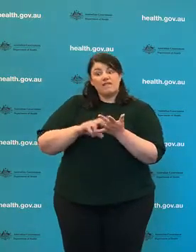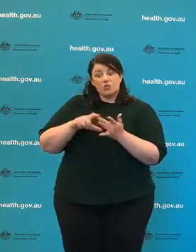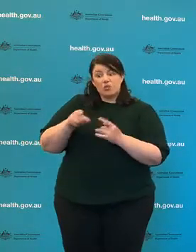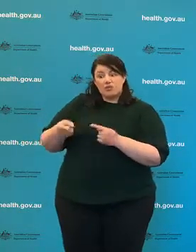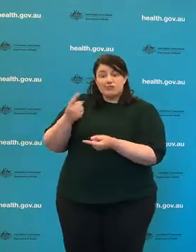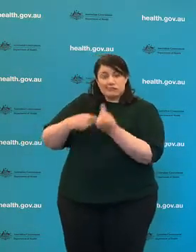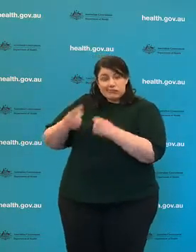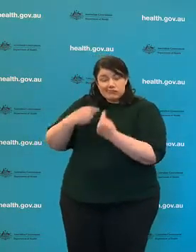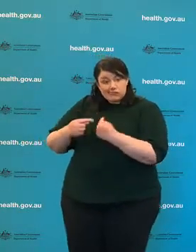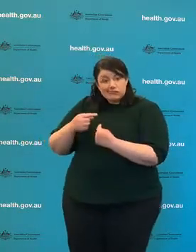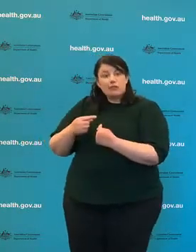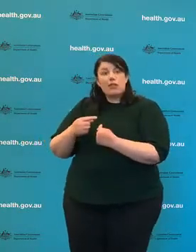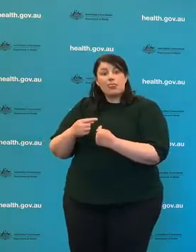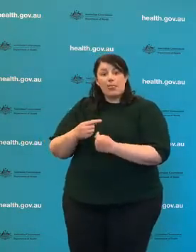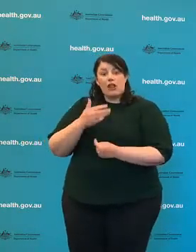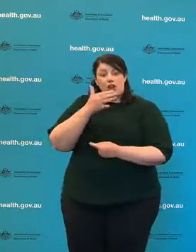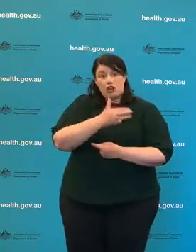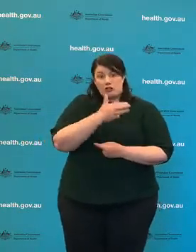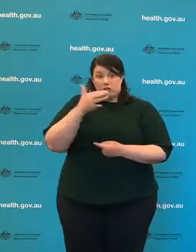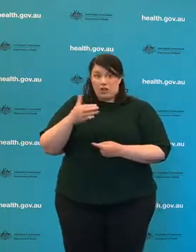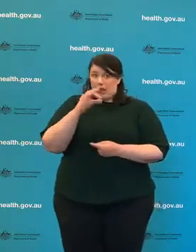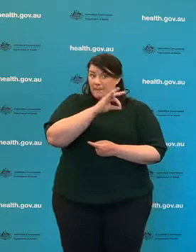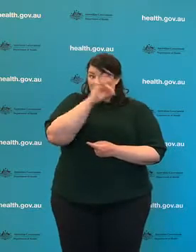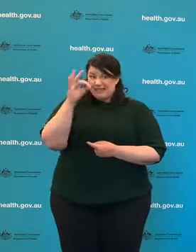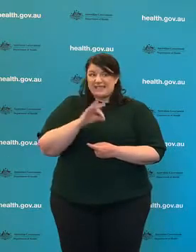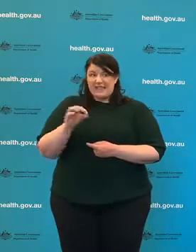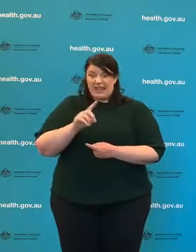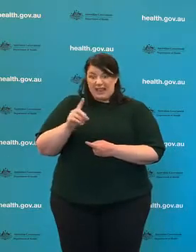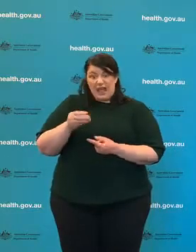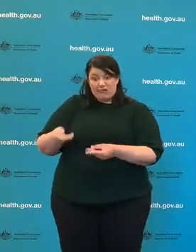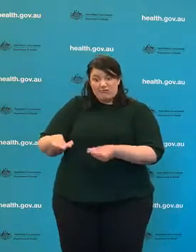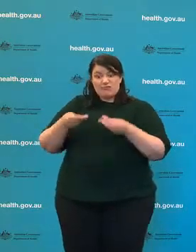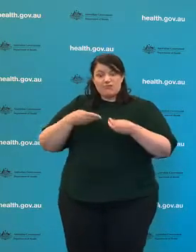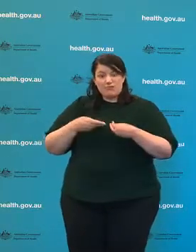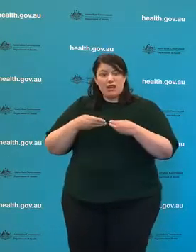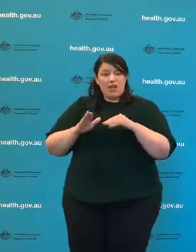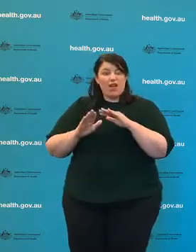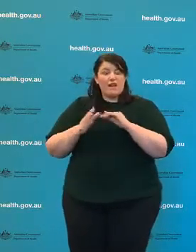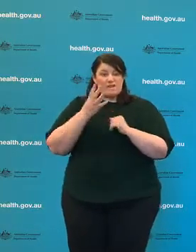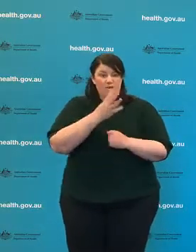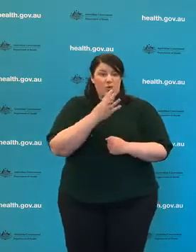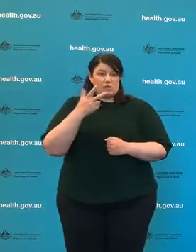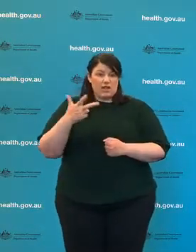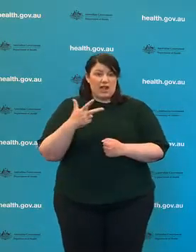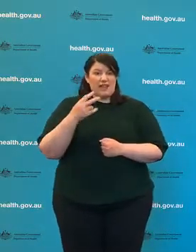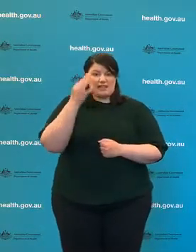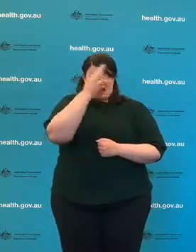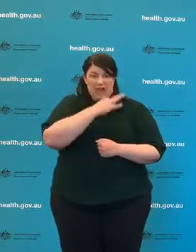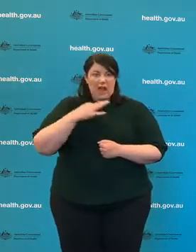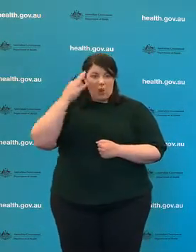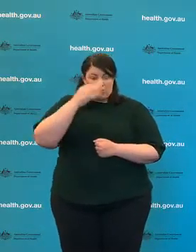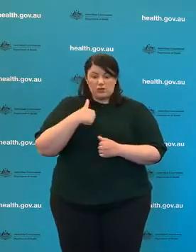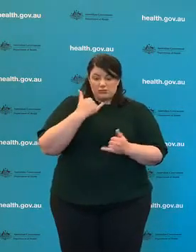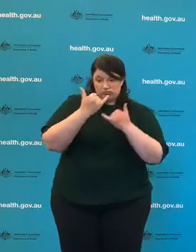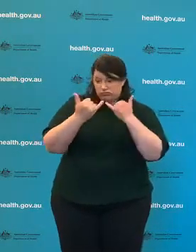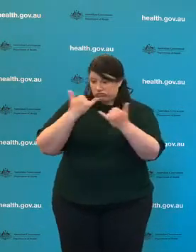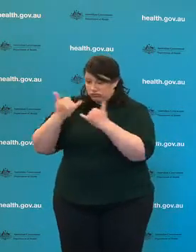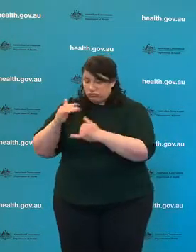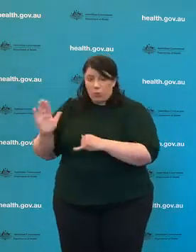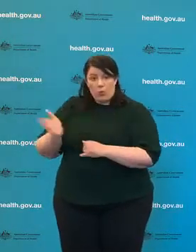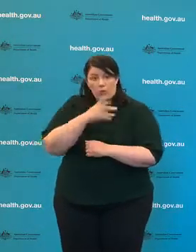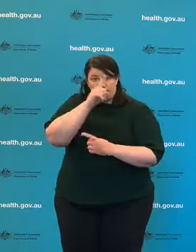Victoria, 99% of cases are now being notified within 48 hours of a specimen being taken, which